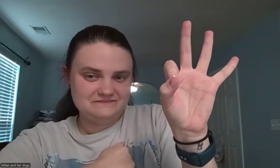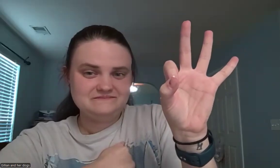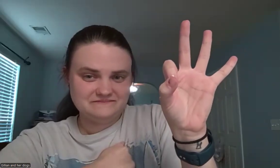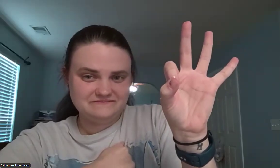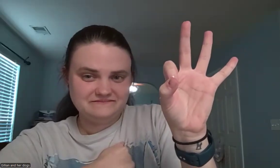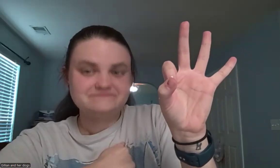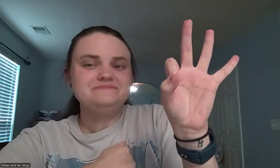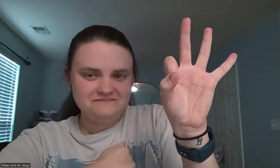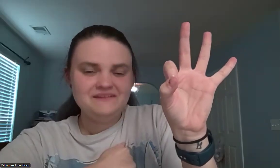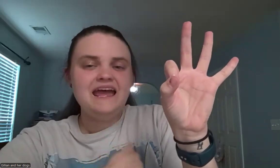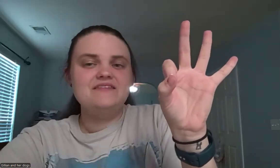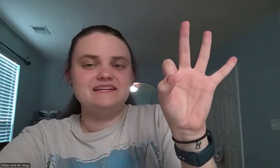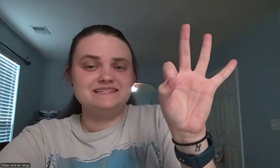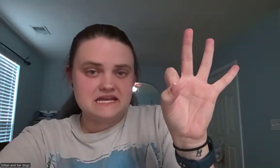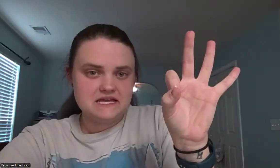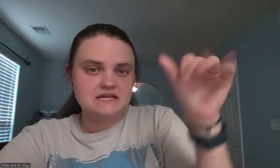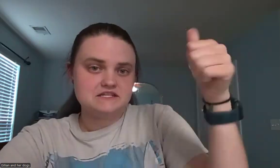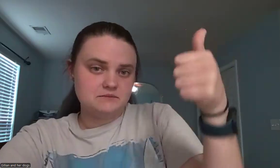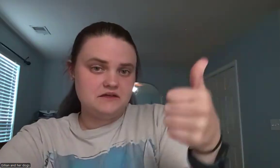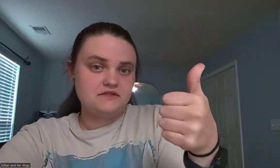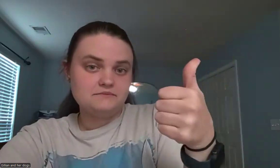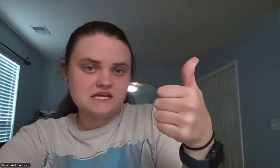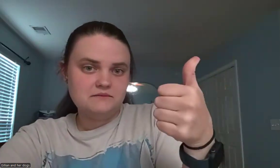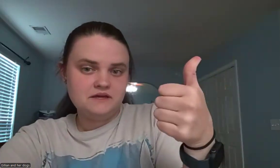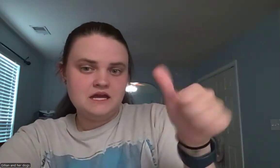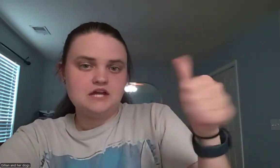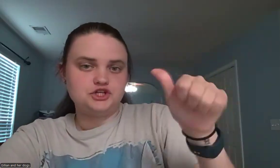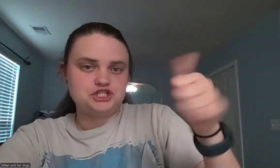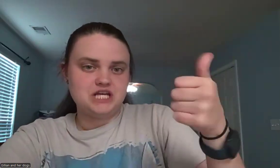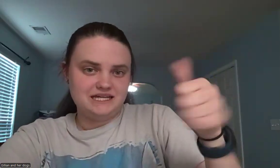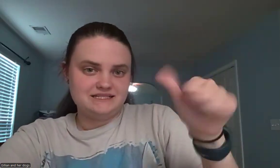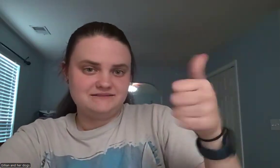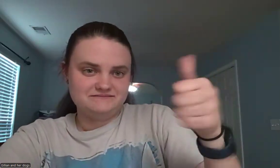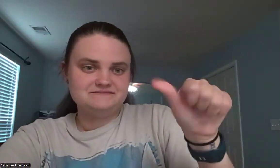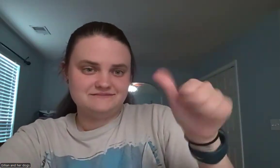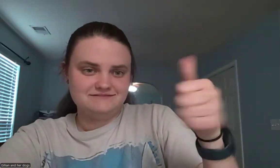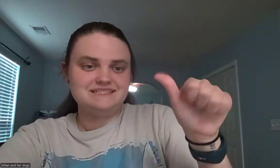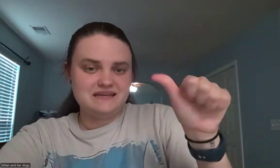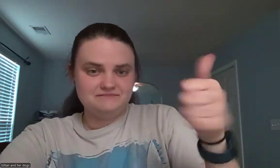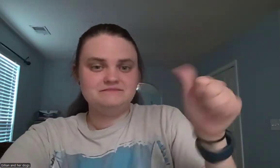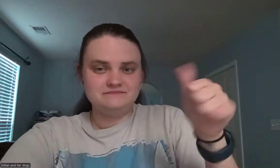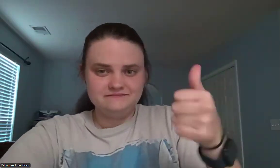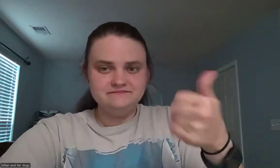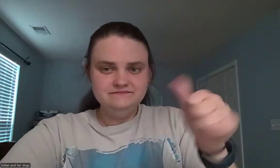hmm And then 10 is going to be a thumbs up, and you're going to shake it. 10.